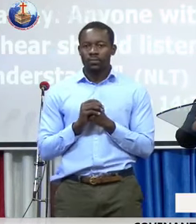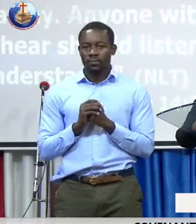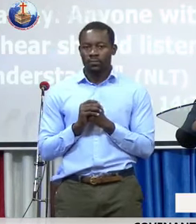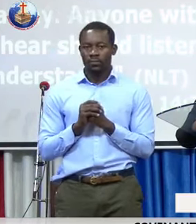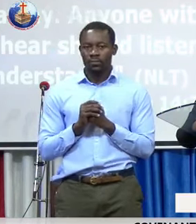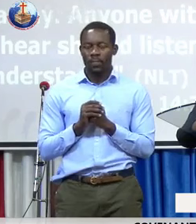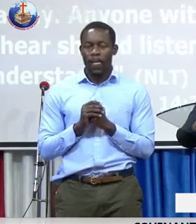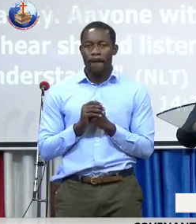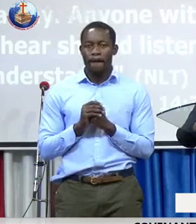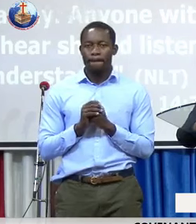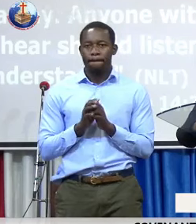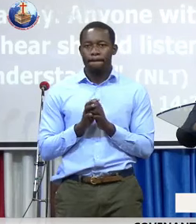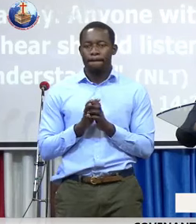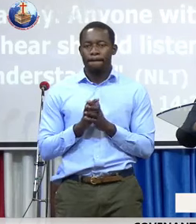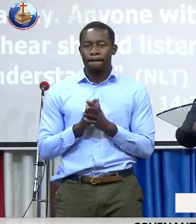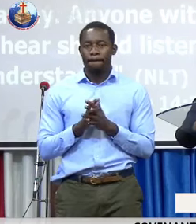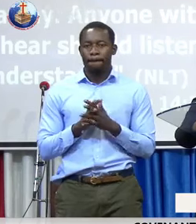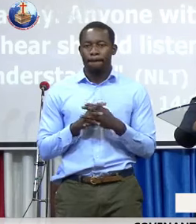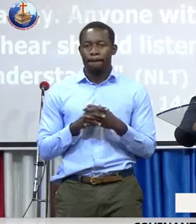nje. Mwenye